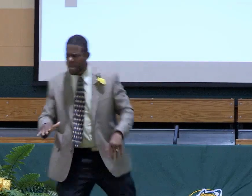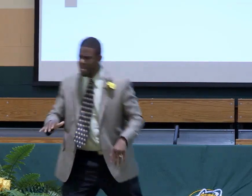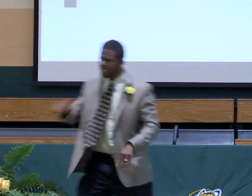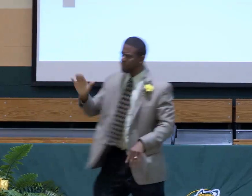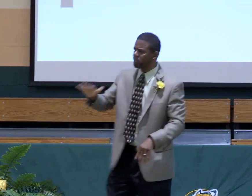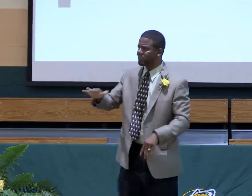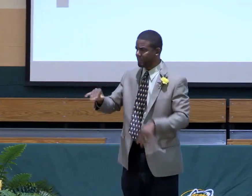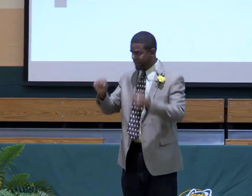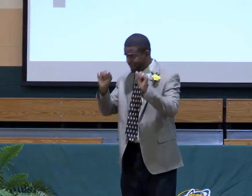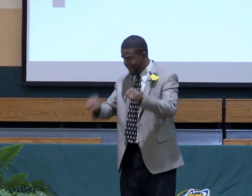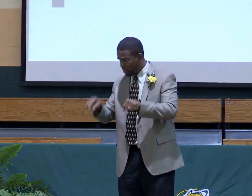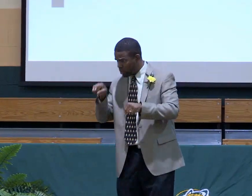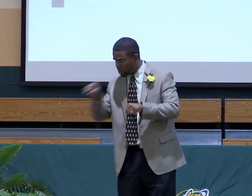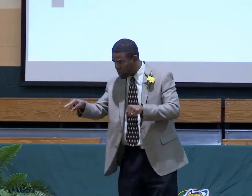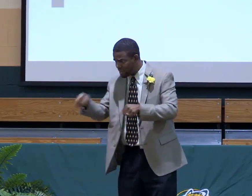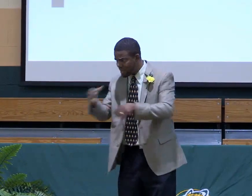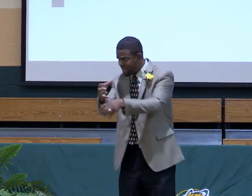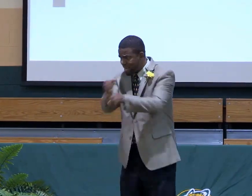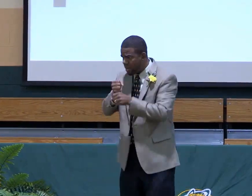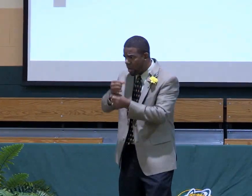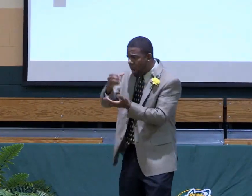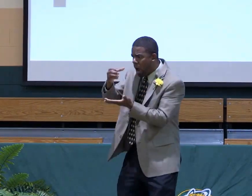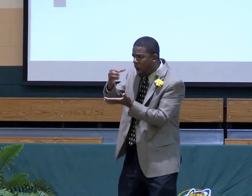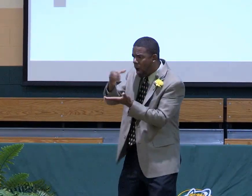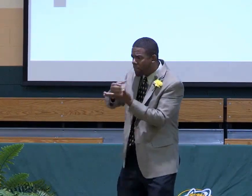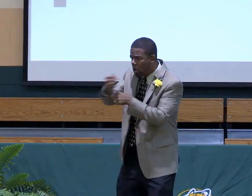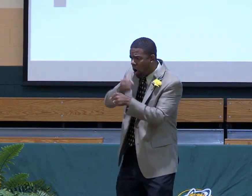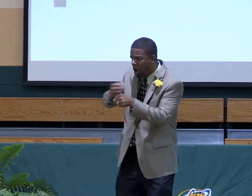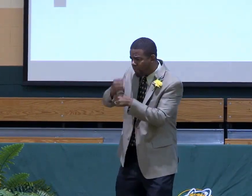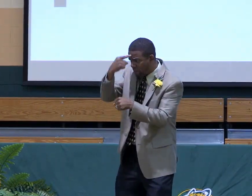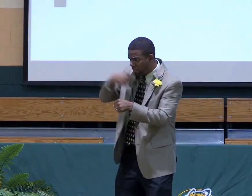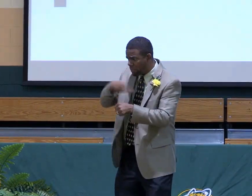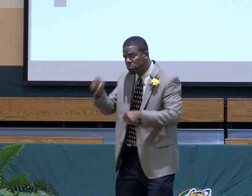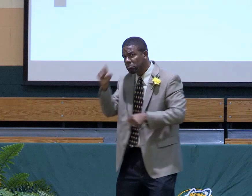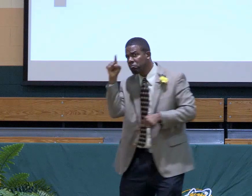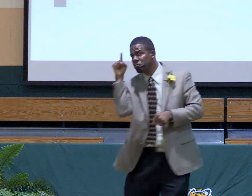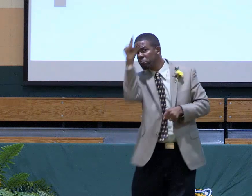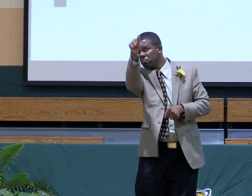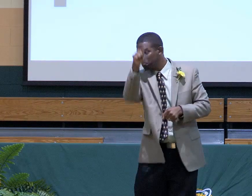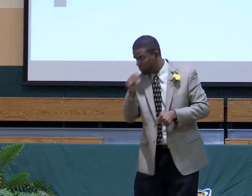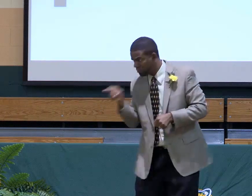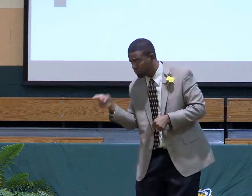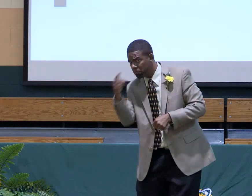"Yes." And he said, "Hey, do me a favor. Go get me a cup of coffee, will you?"